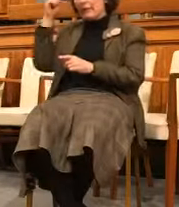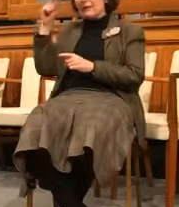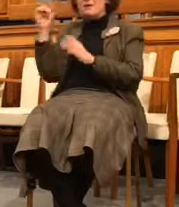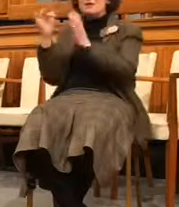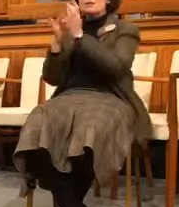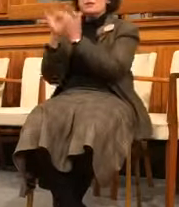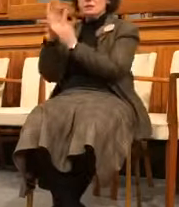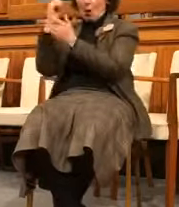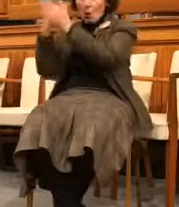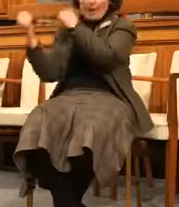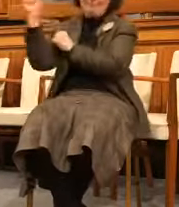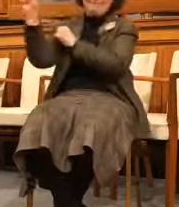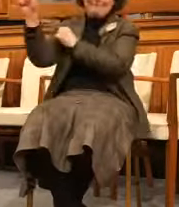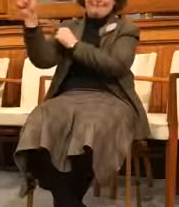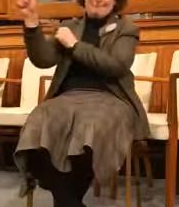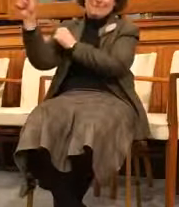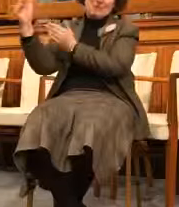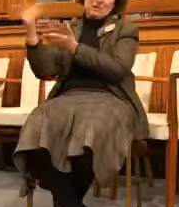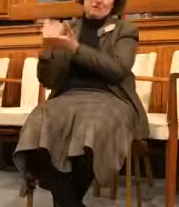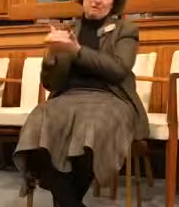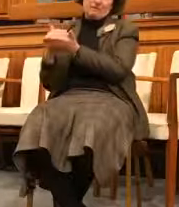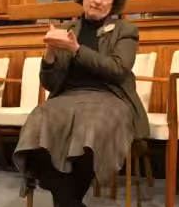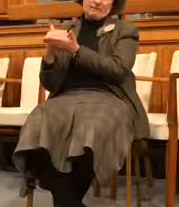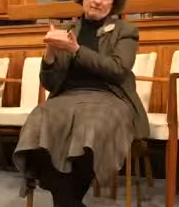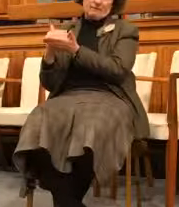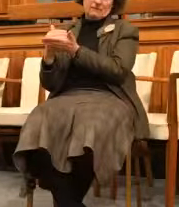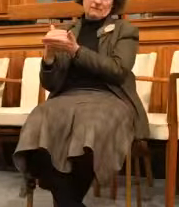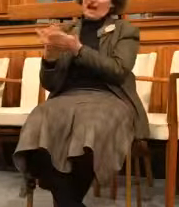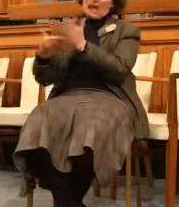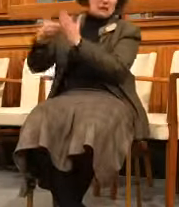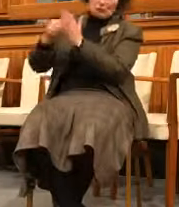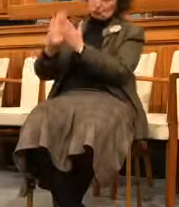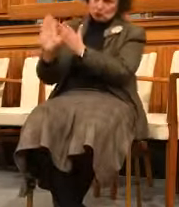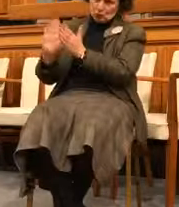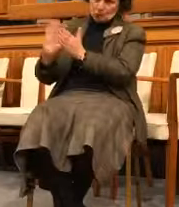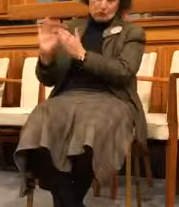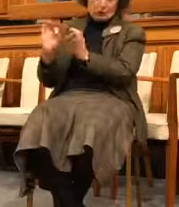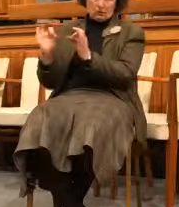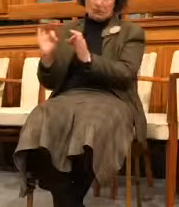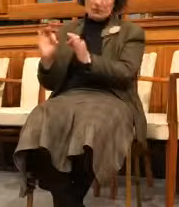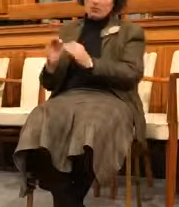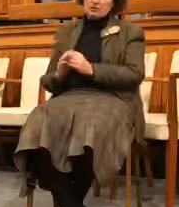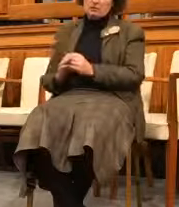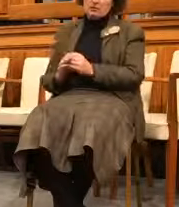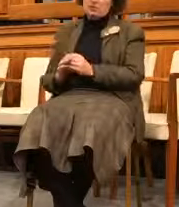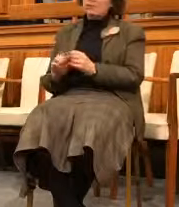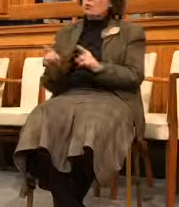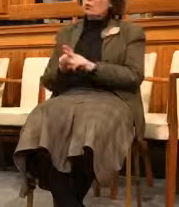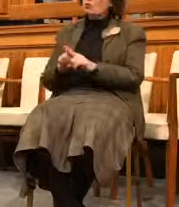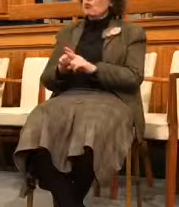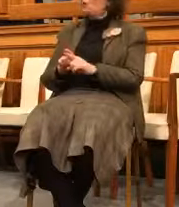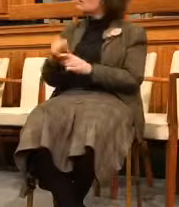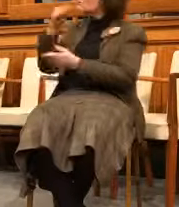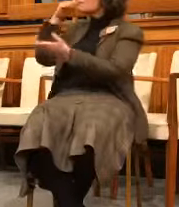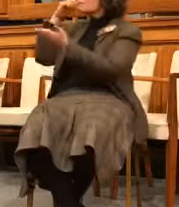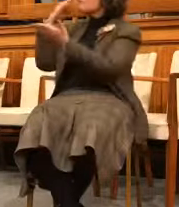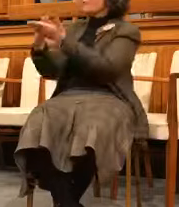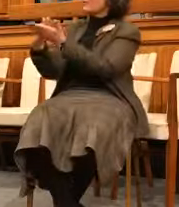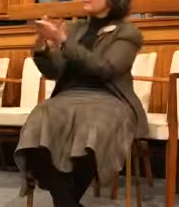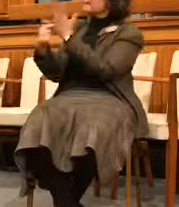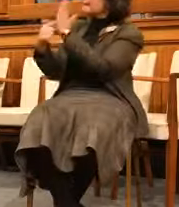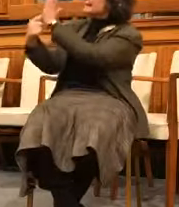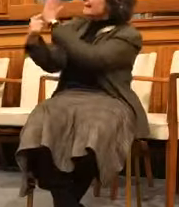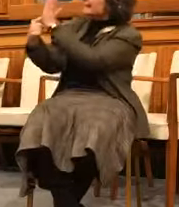anything alongside him. And hold in your hand the warrant of faith. I have these promises of